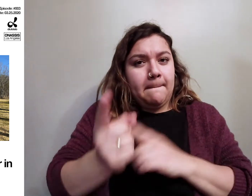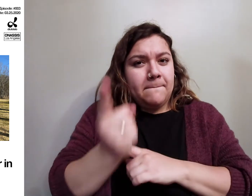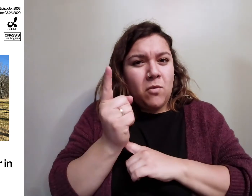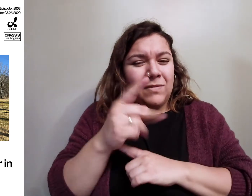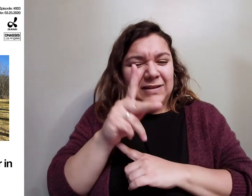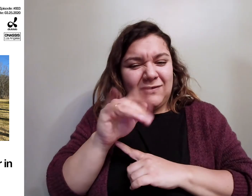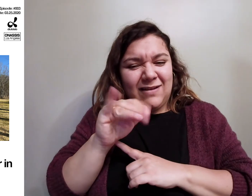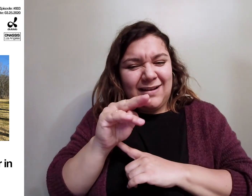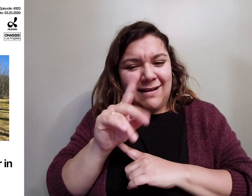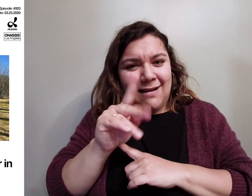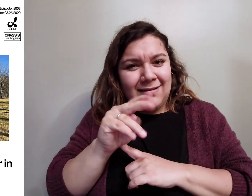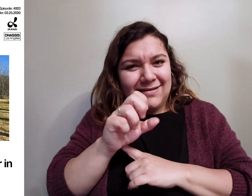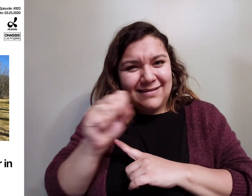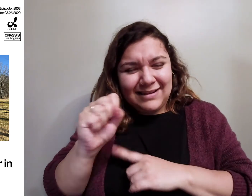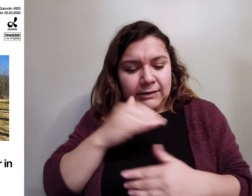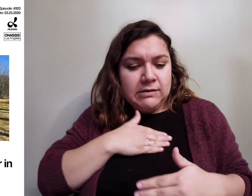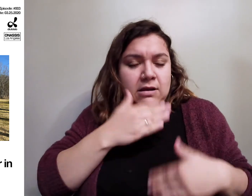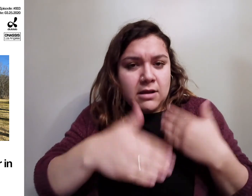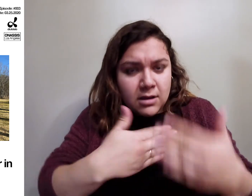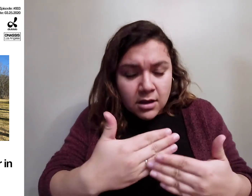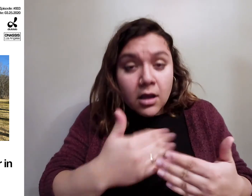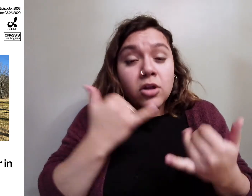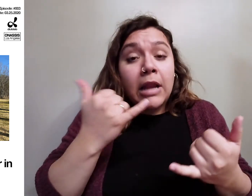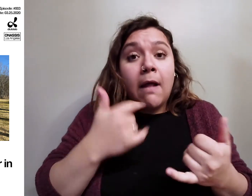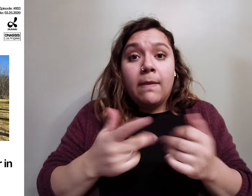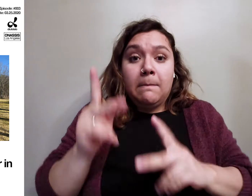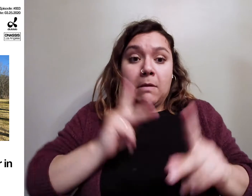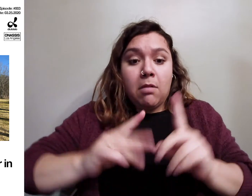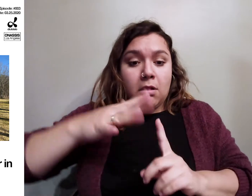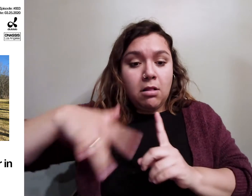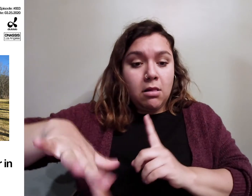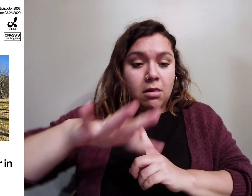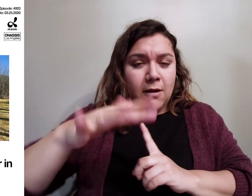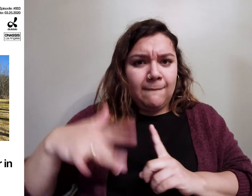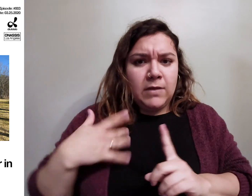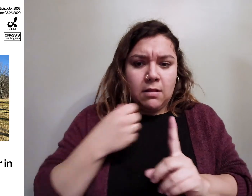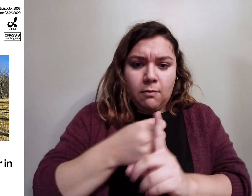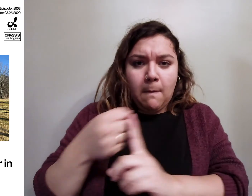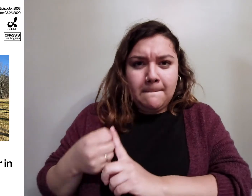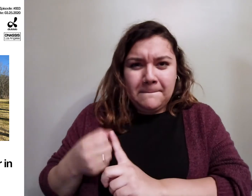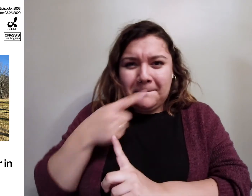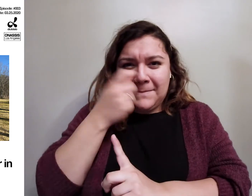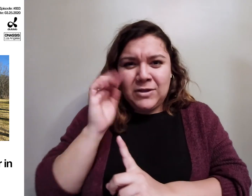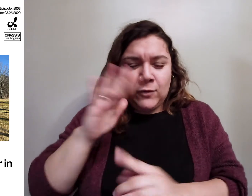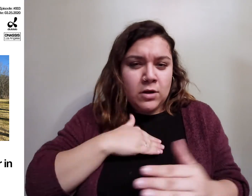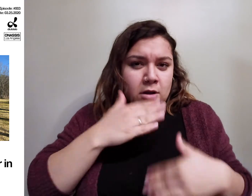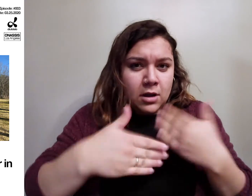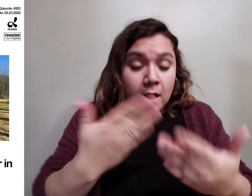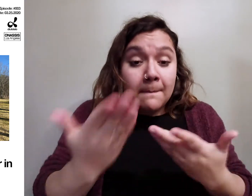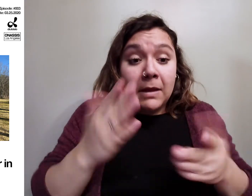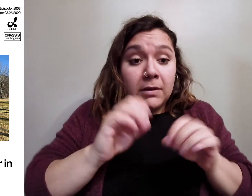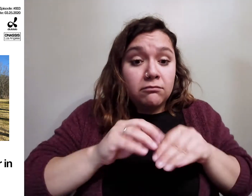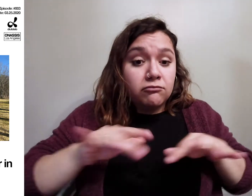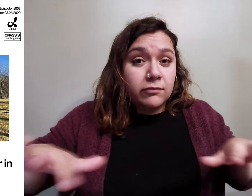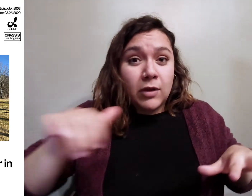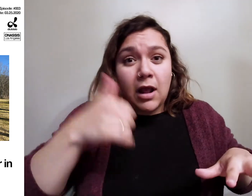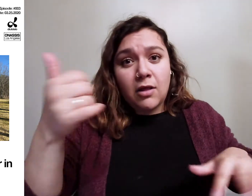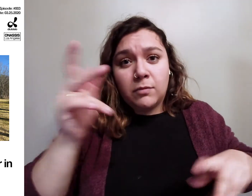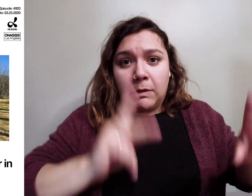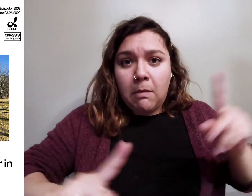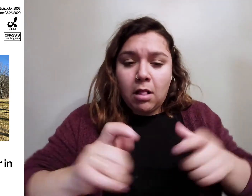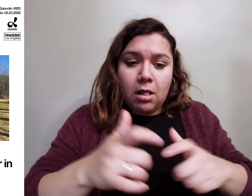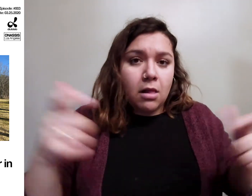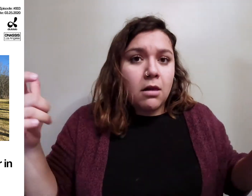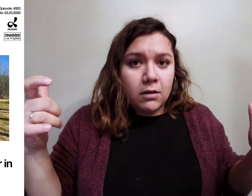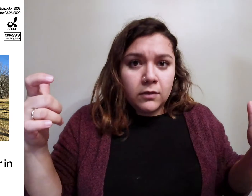there's some political response to that. I'm really bad about politics, and I'm really bad about understanding how these things work,